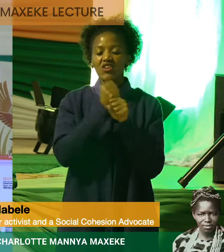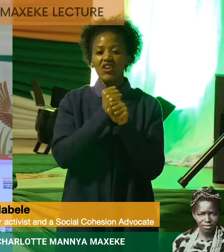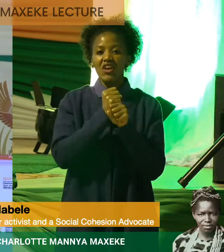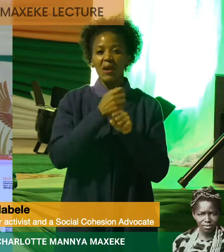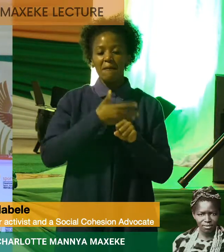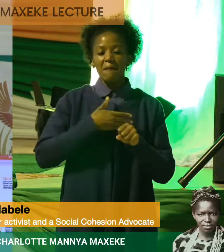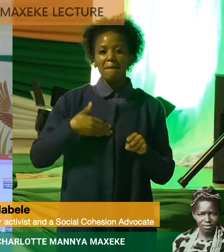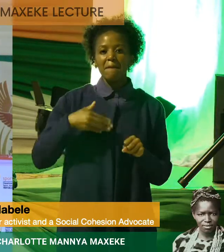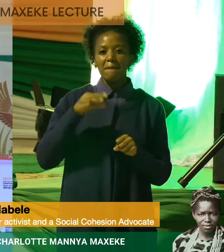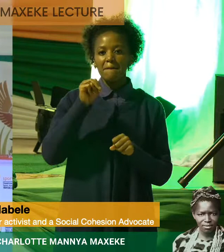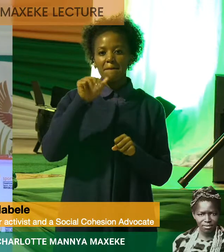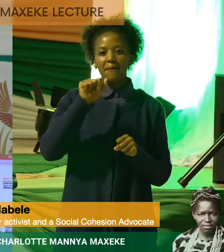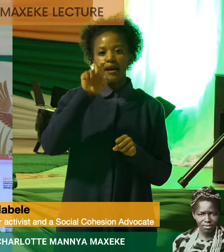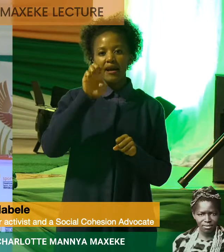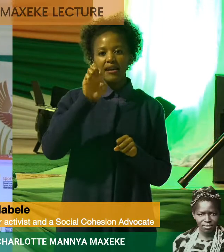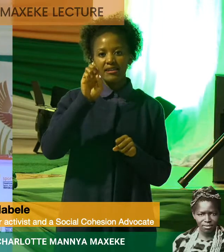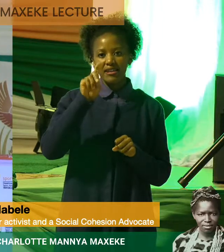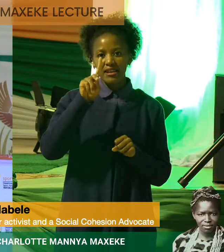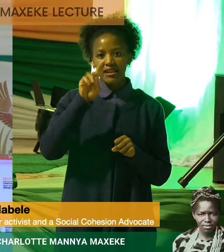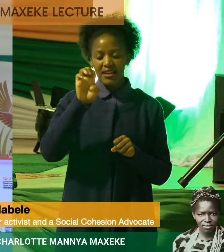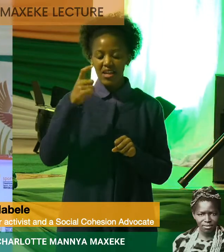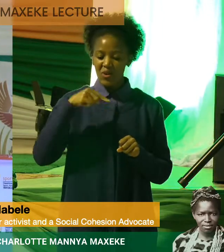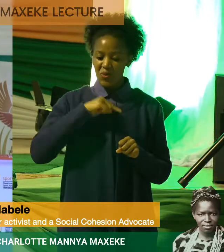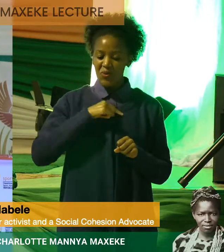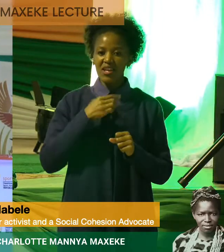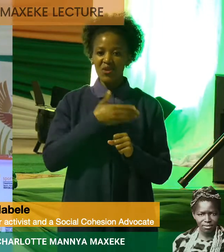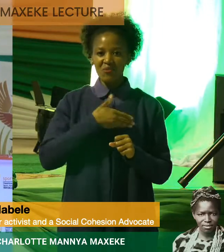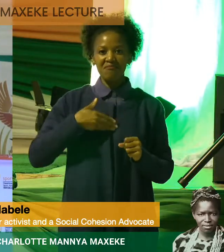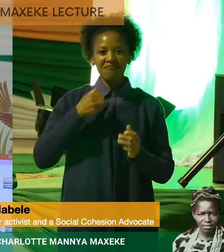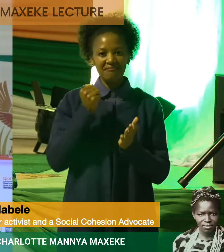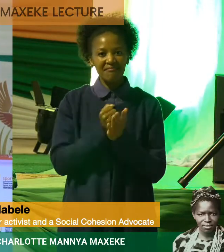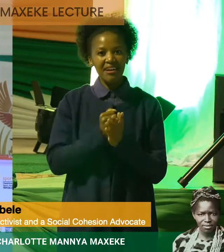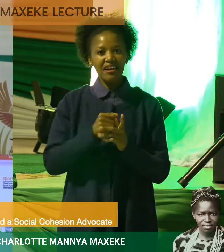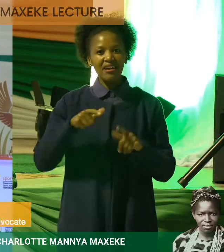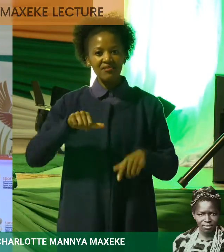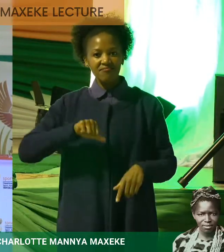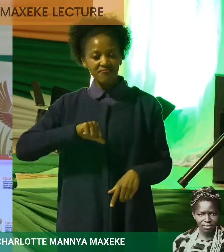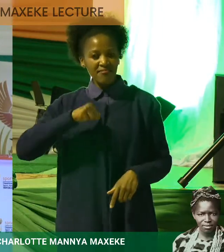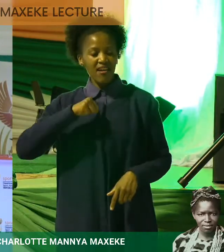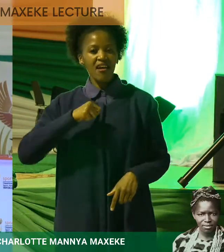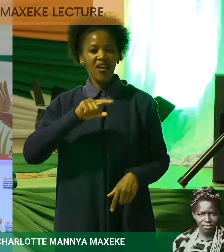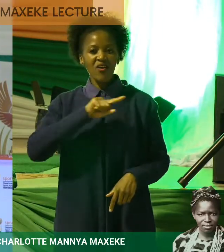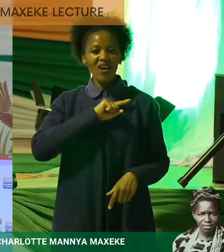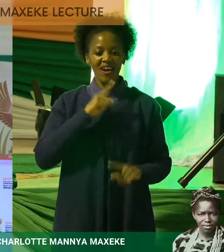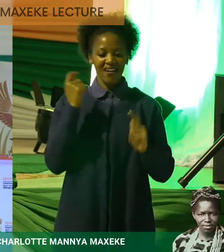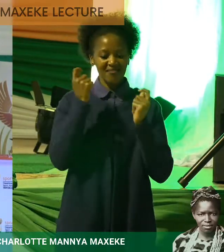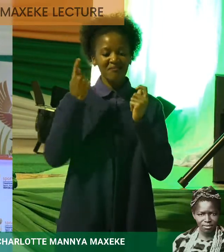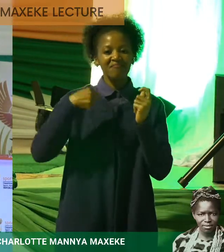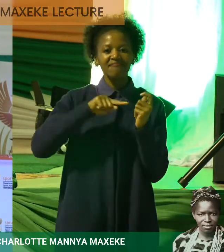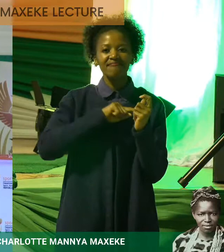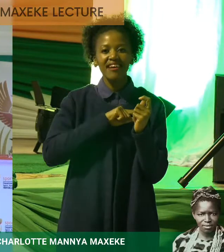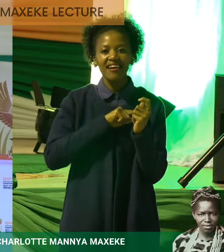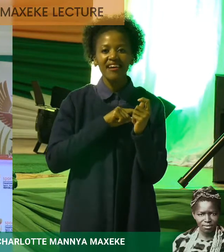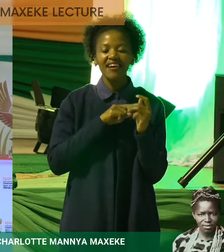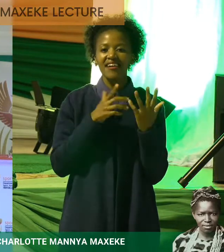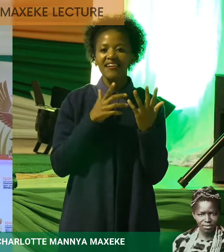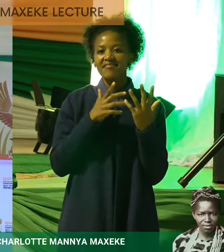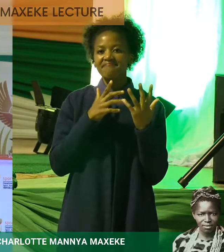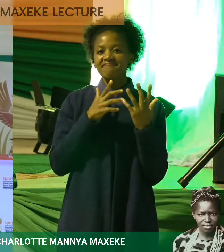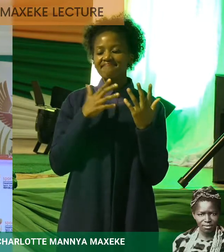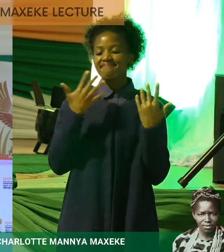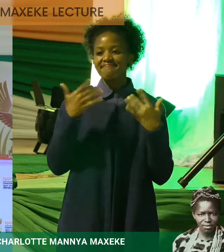and I think we should really be proud as women that we are being celebrated. It's amazing that, you know, the cabinet has